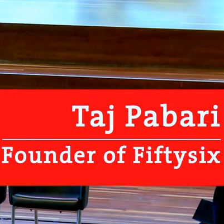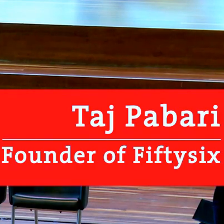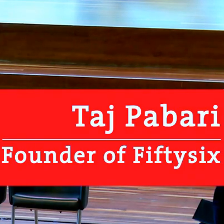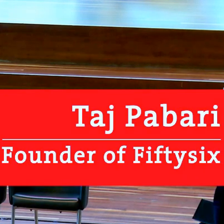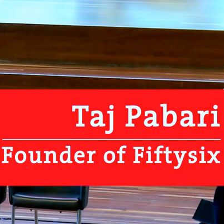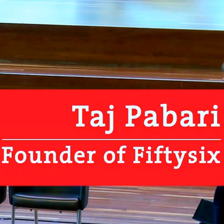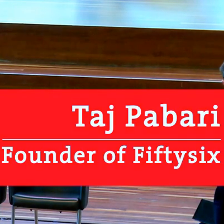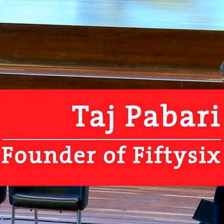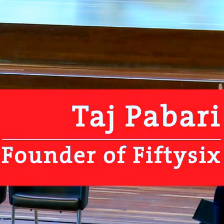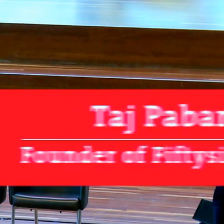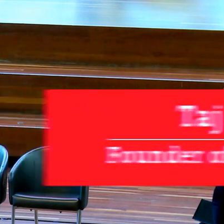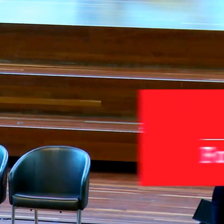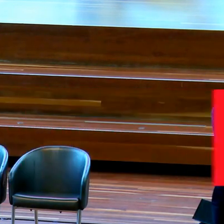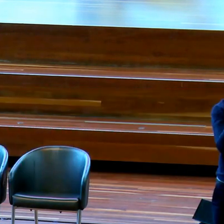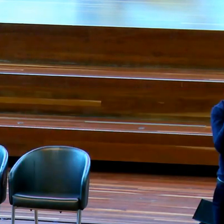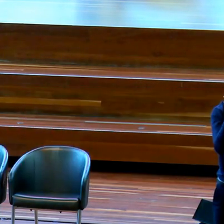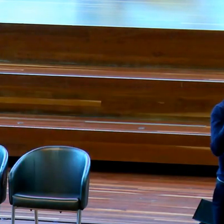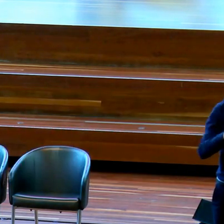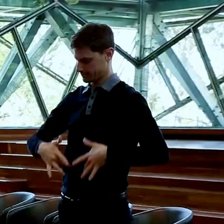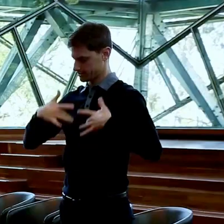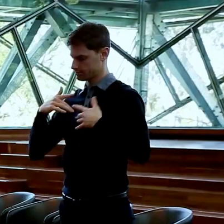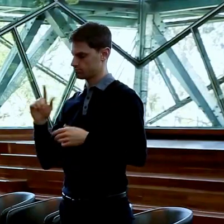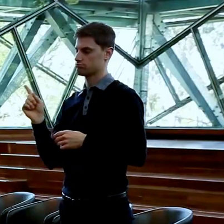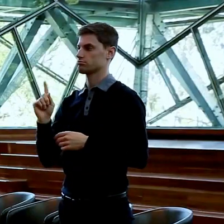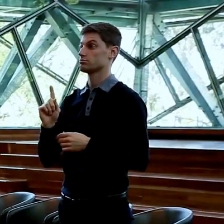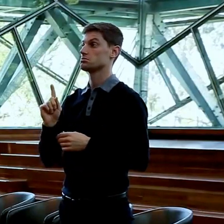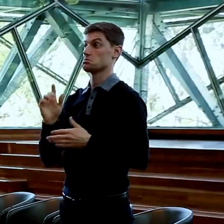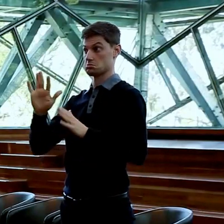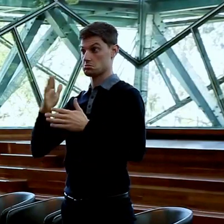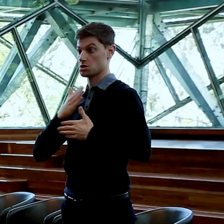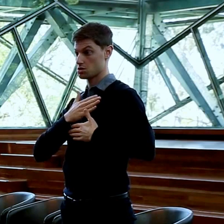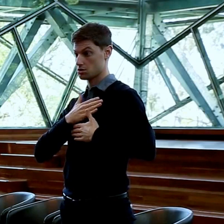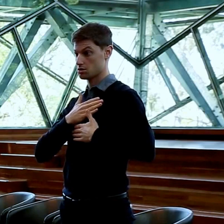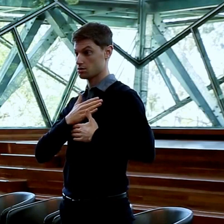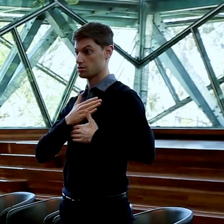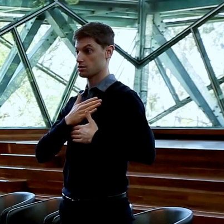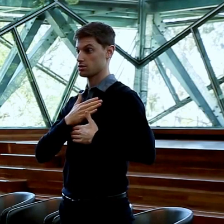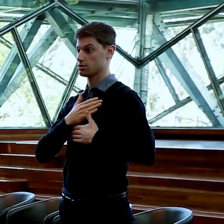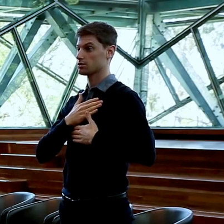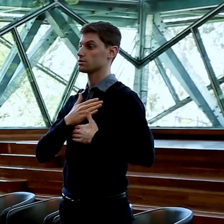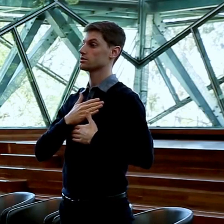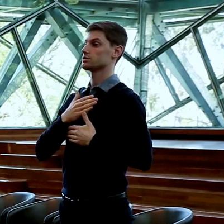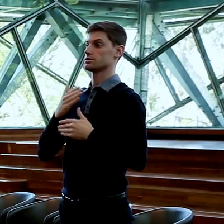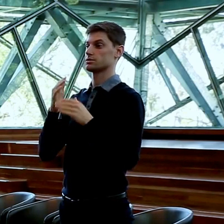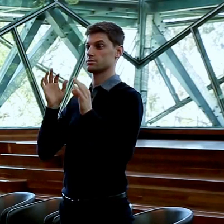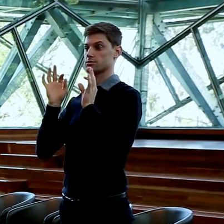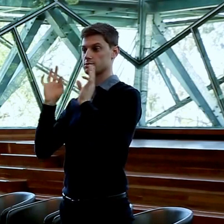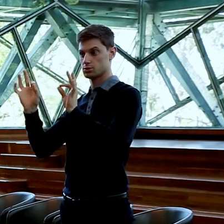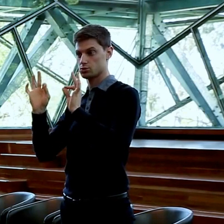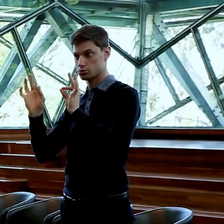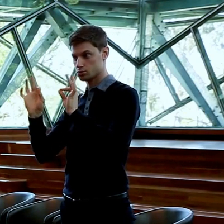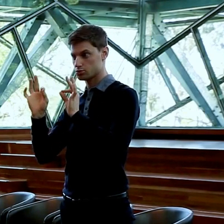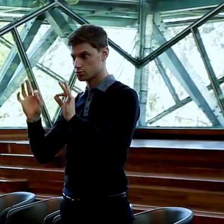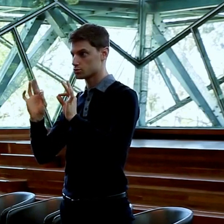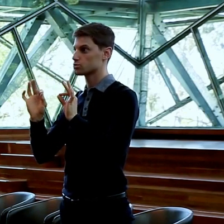Think about what it felt like. For me, it was a special place.